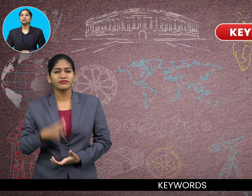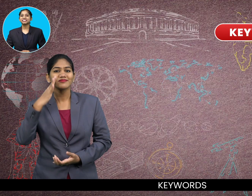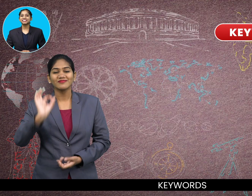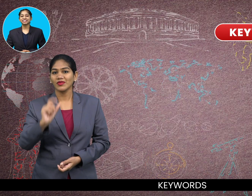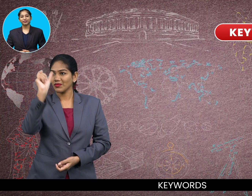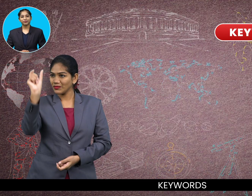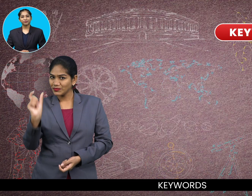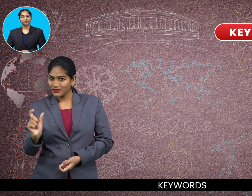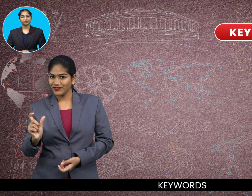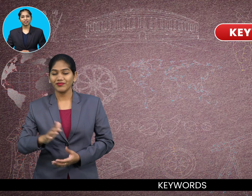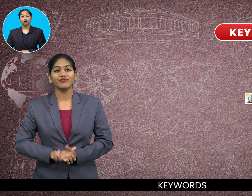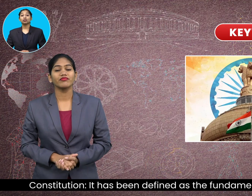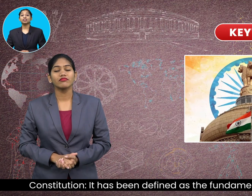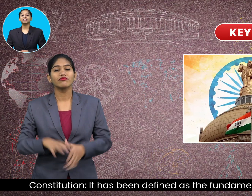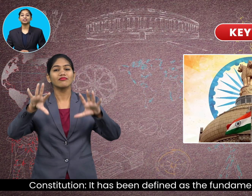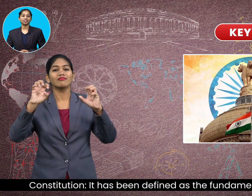Keywords.